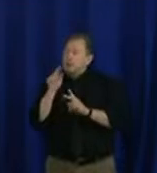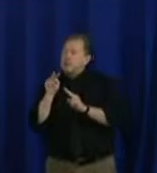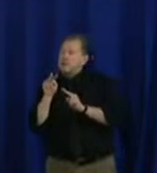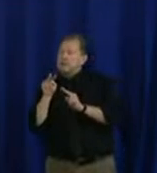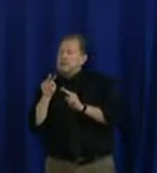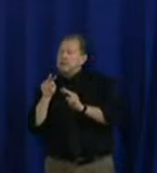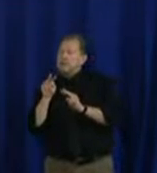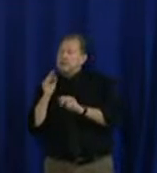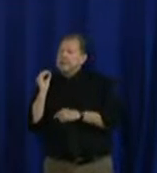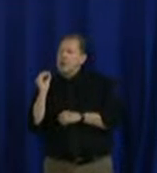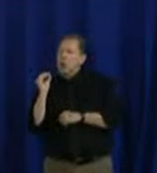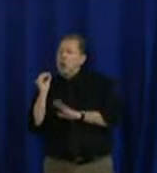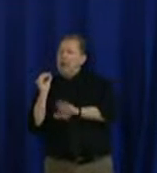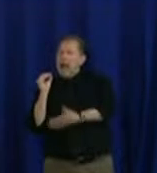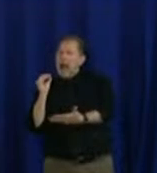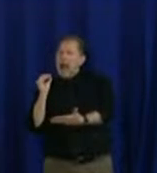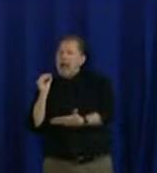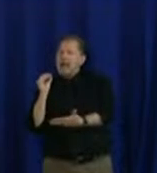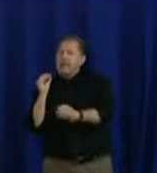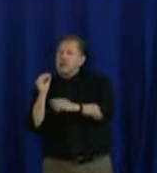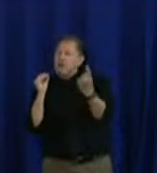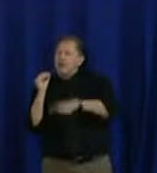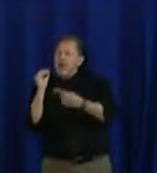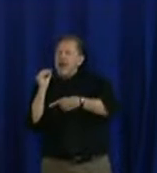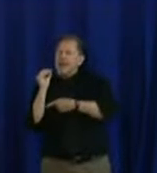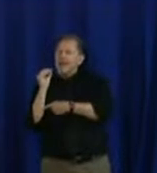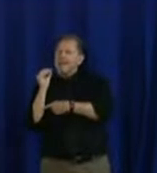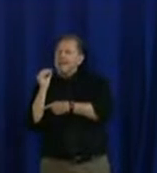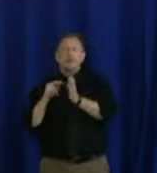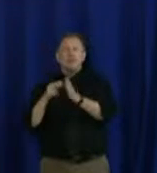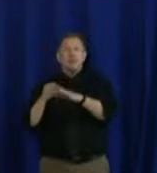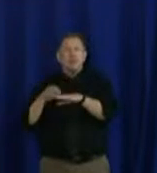Chicago. But this progress